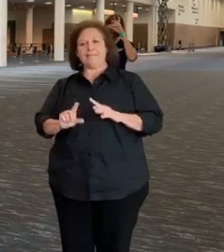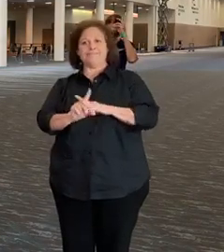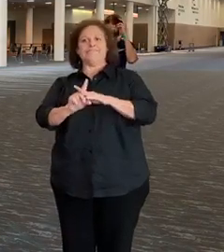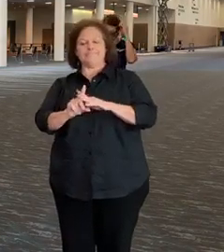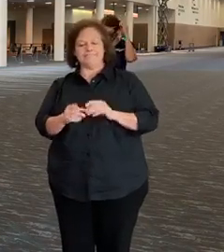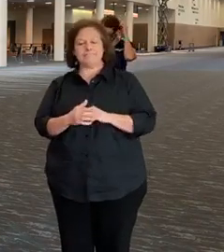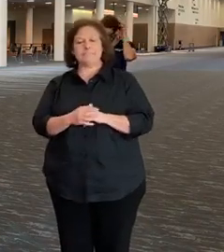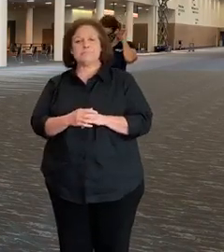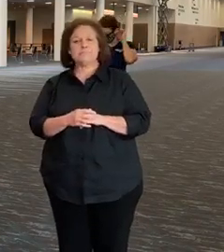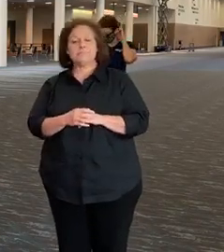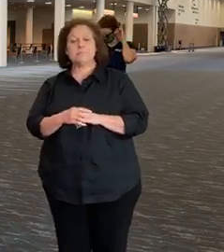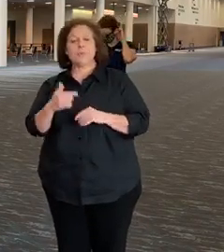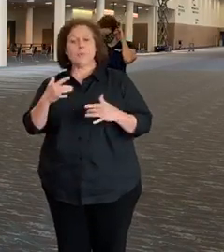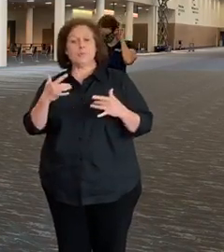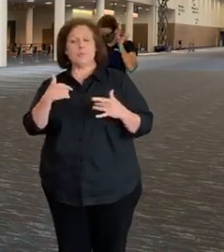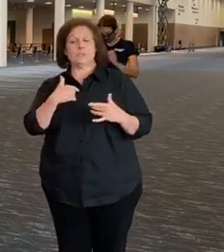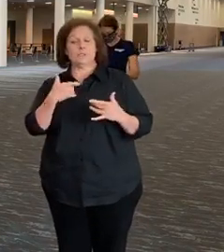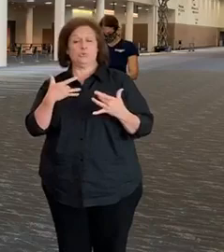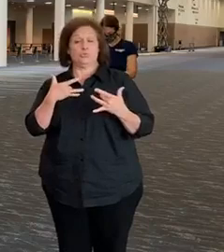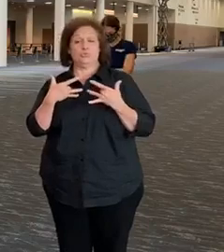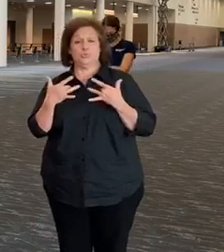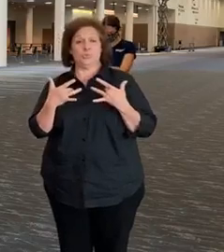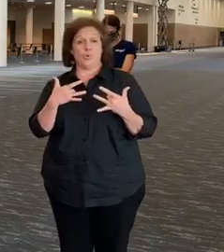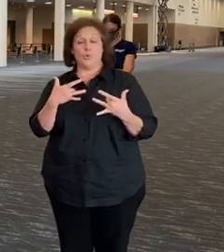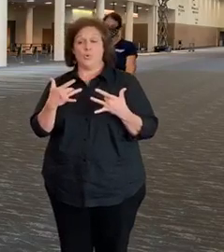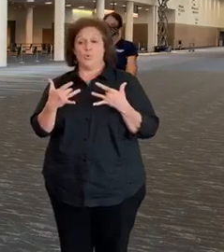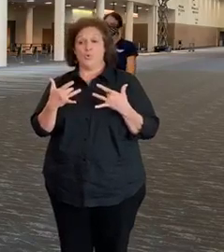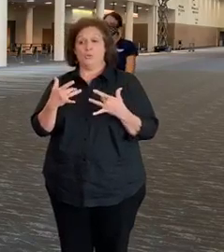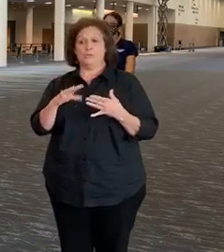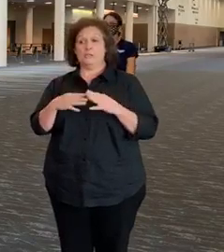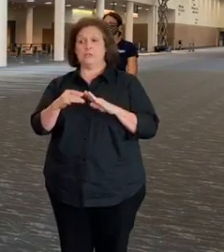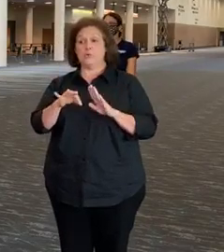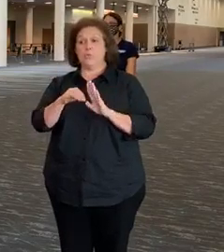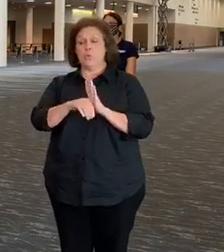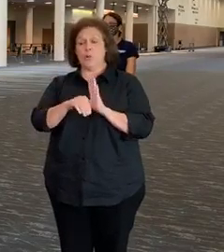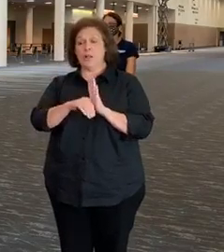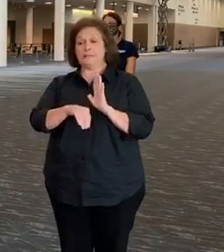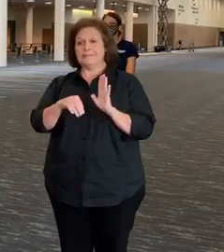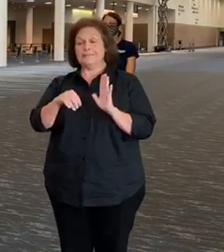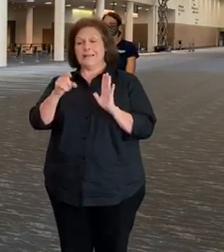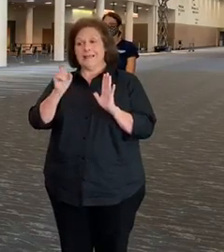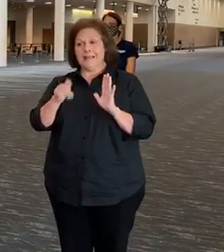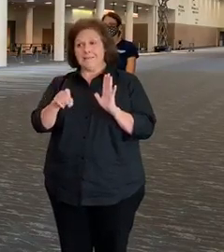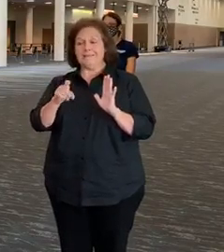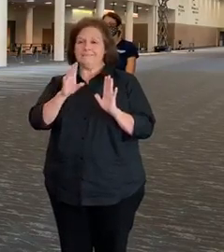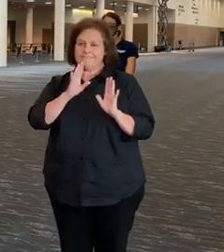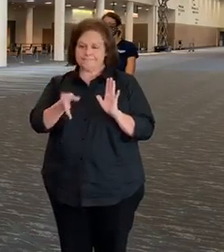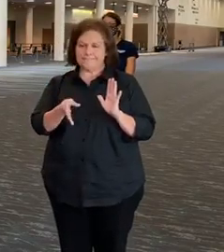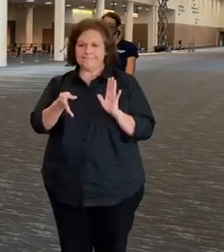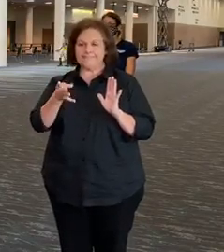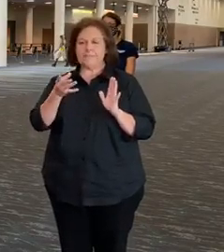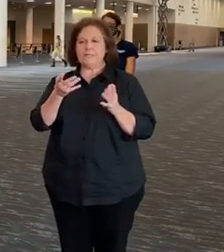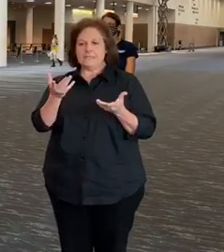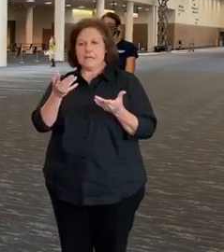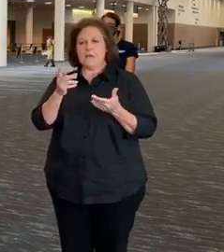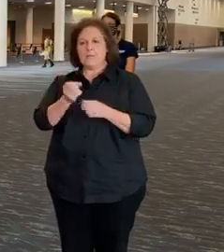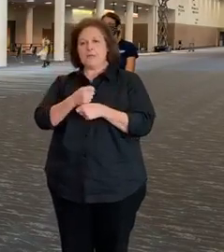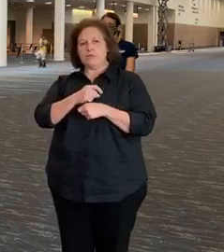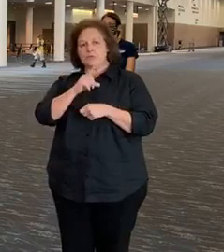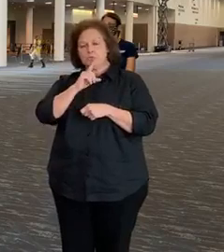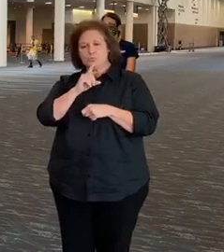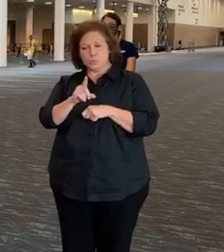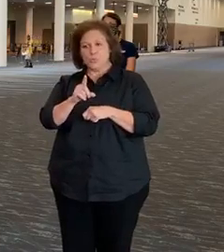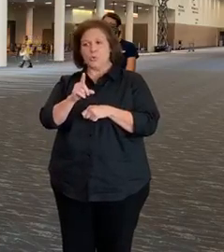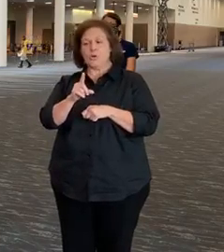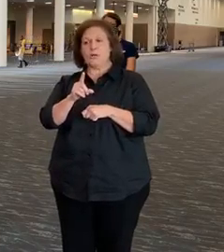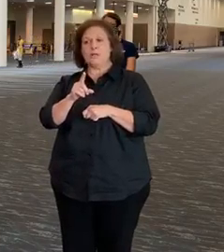we continue to be concerned about in the city of New Orleans, and I have to state that, is one, wanting to ensure that we're